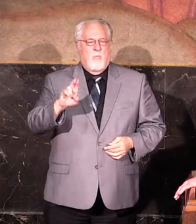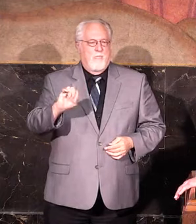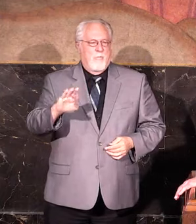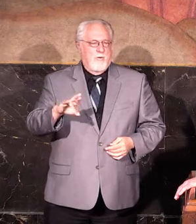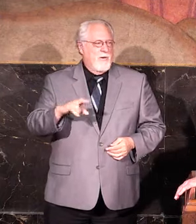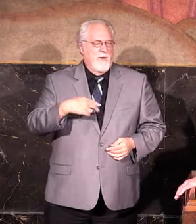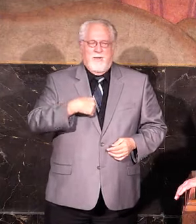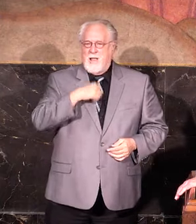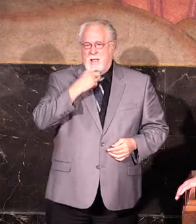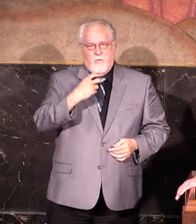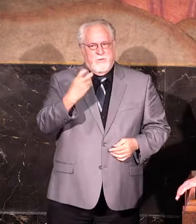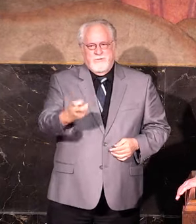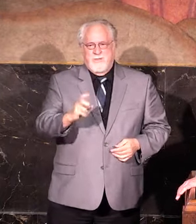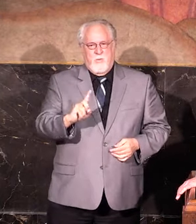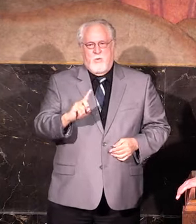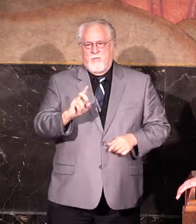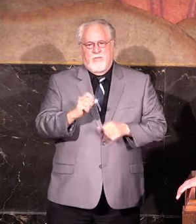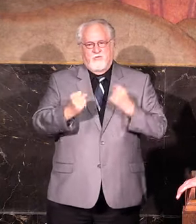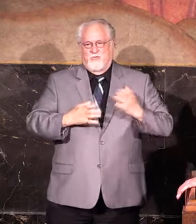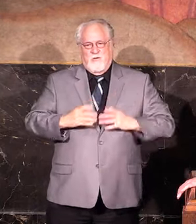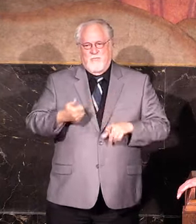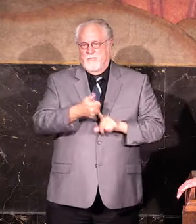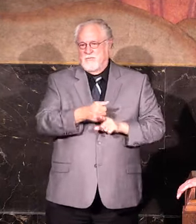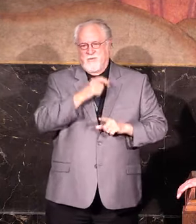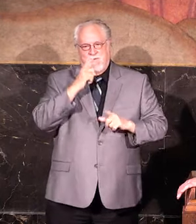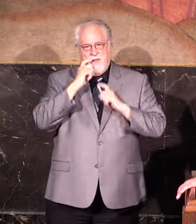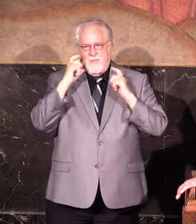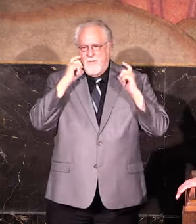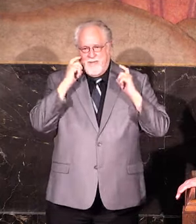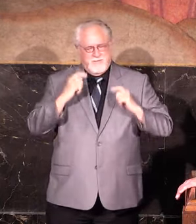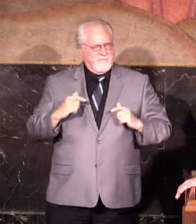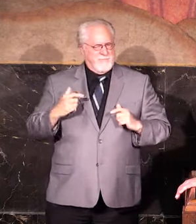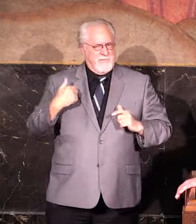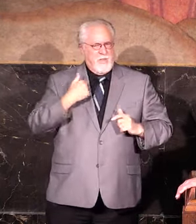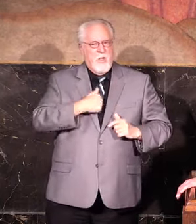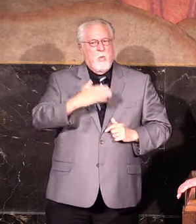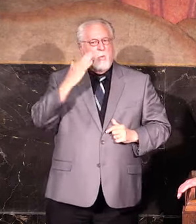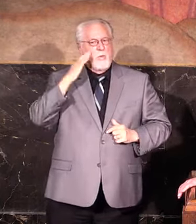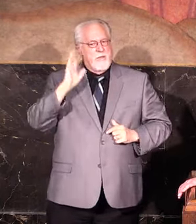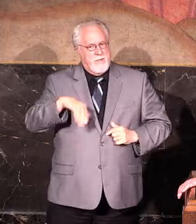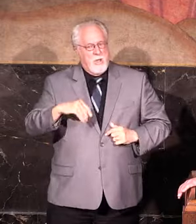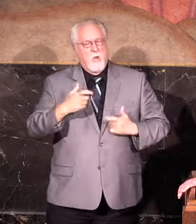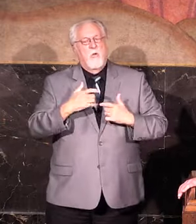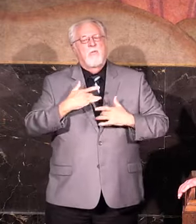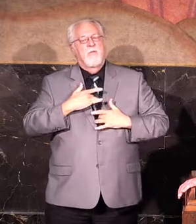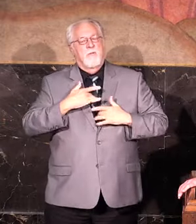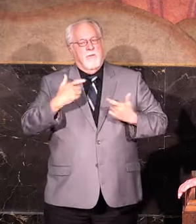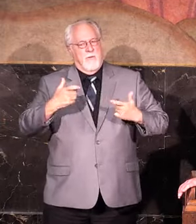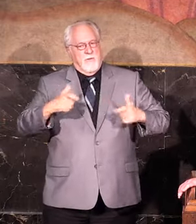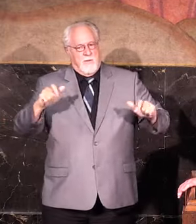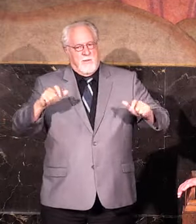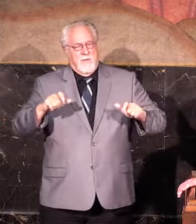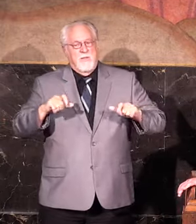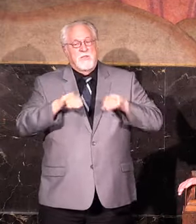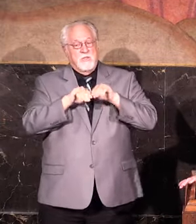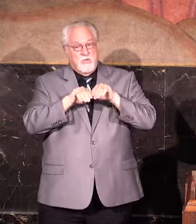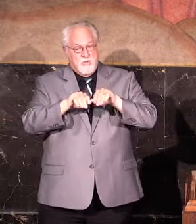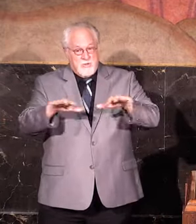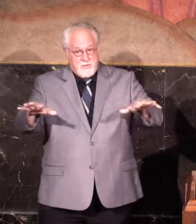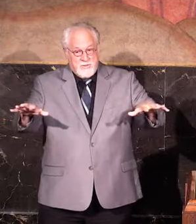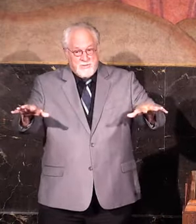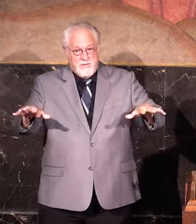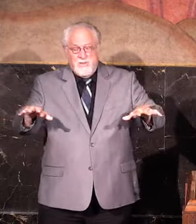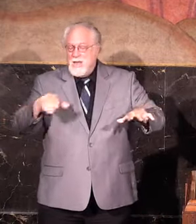not get in one where the driver wasn't masked. Because we know that the greatest likelihood of transmission now is not